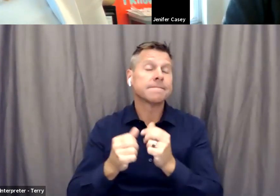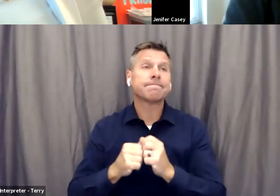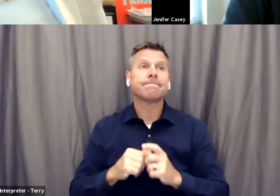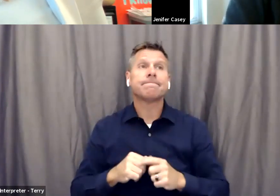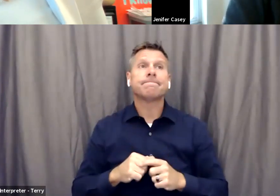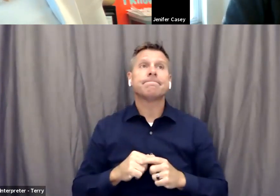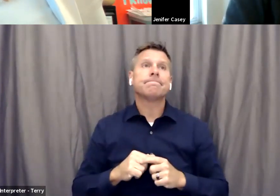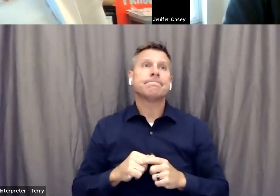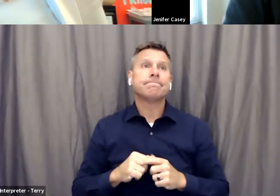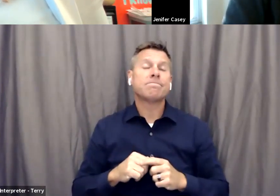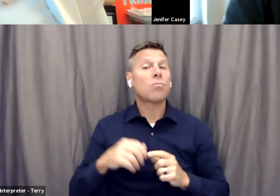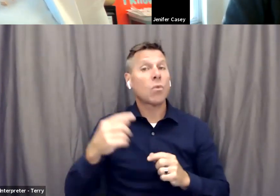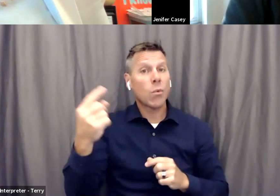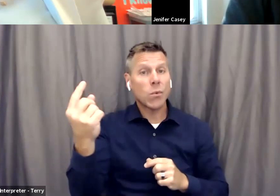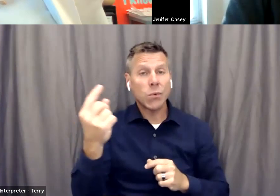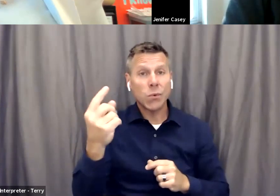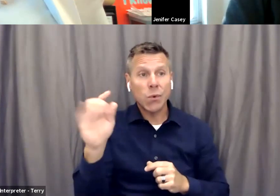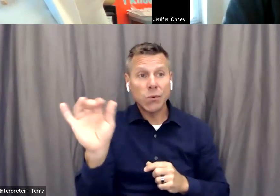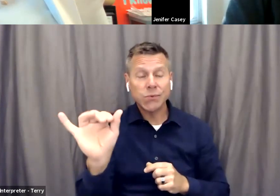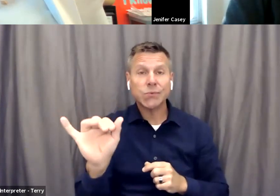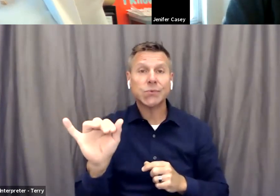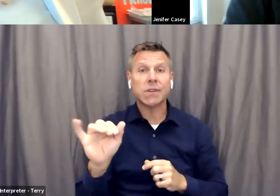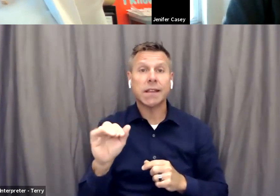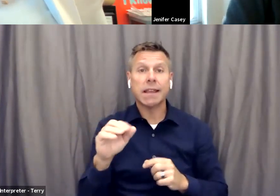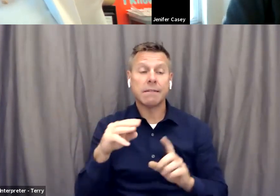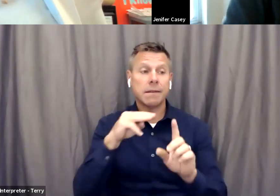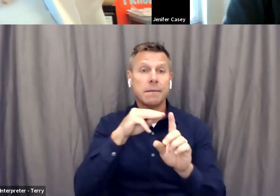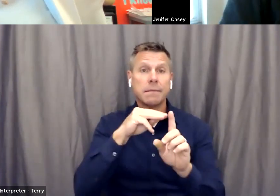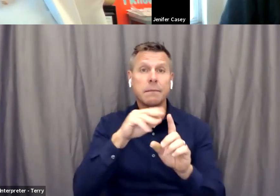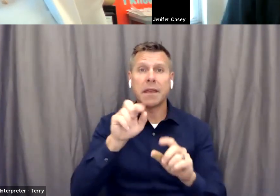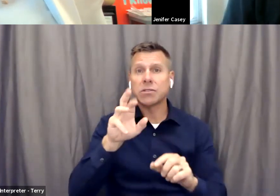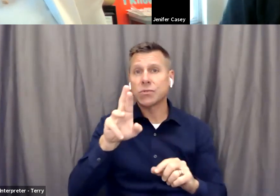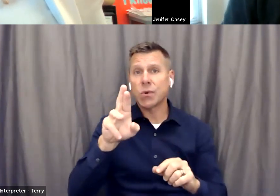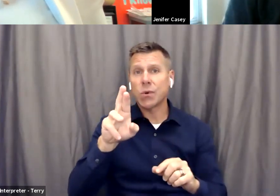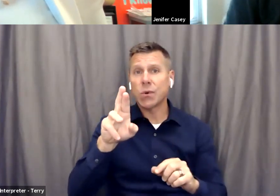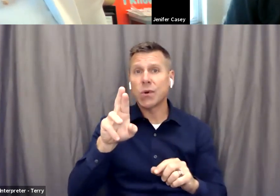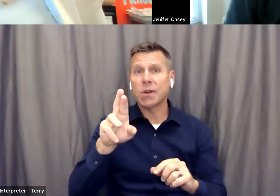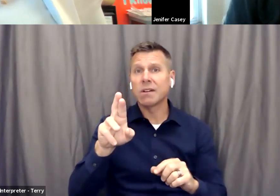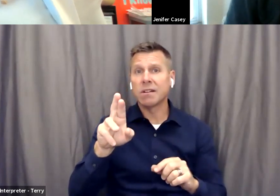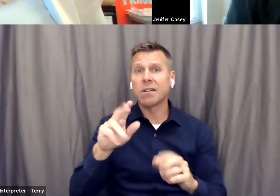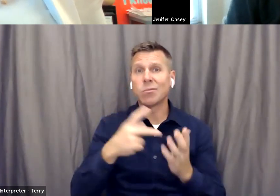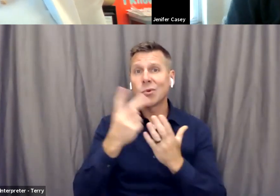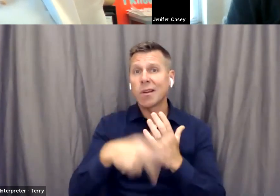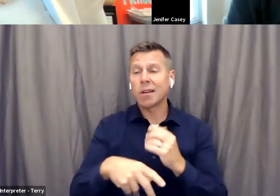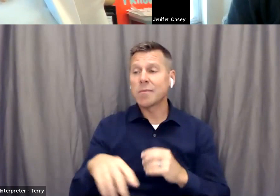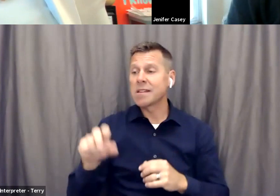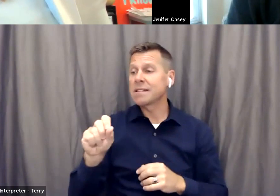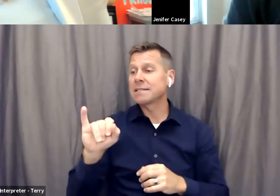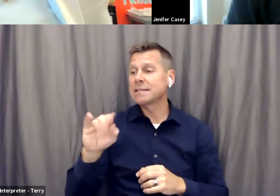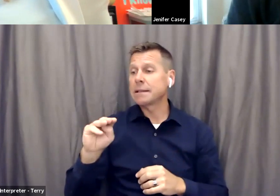There are also mentoring programs. I know Simba is at Fresno City College, which is a great